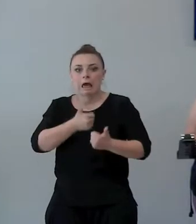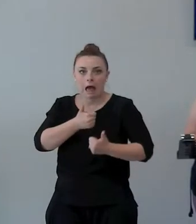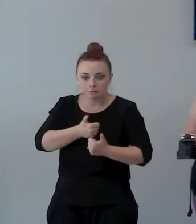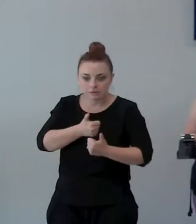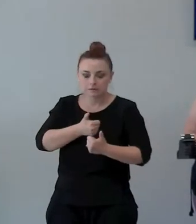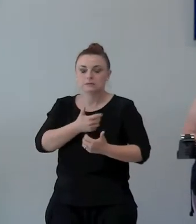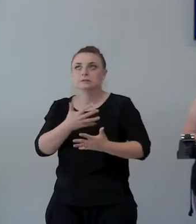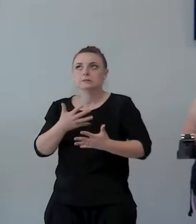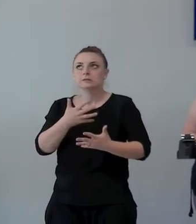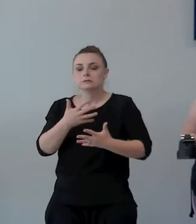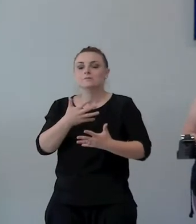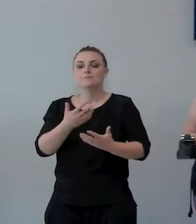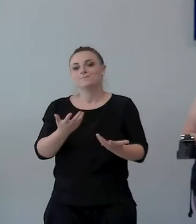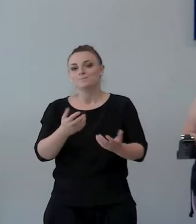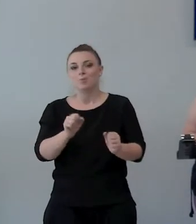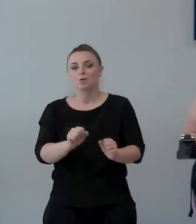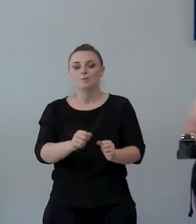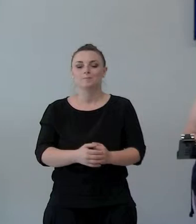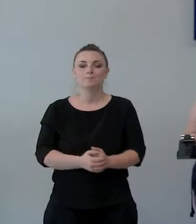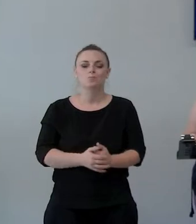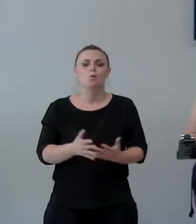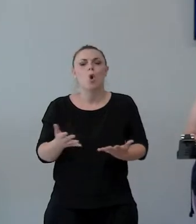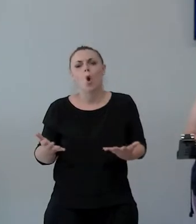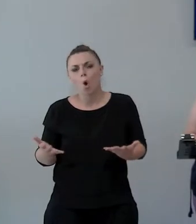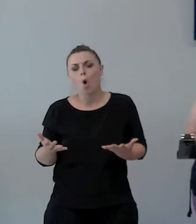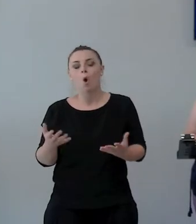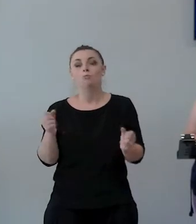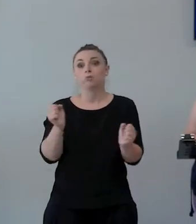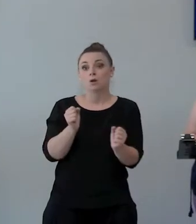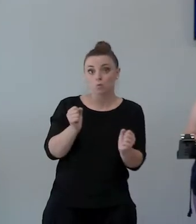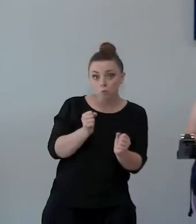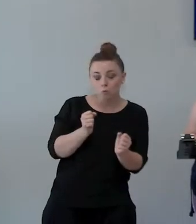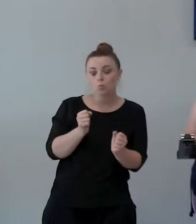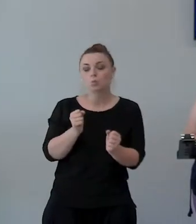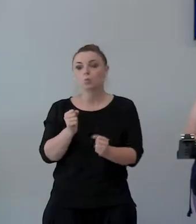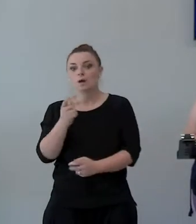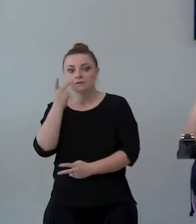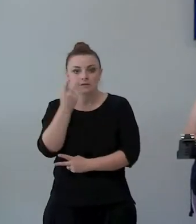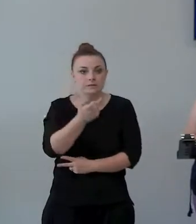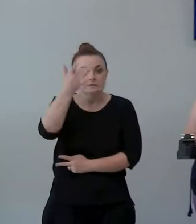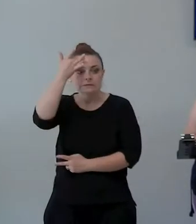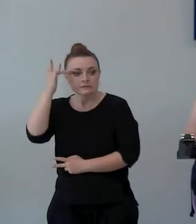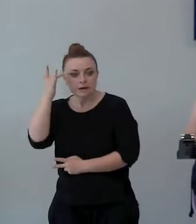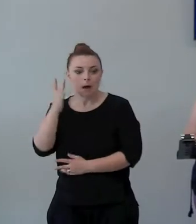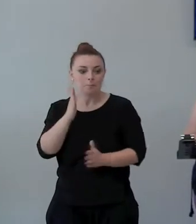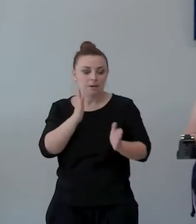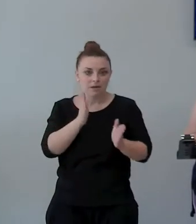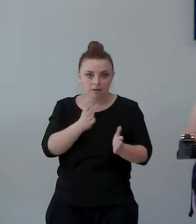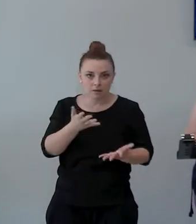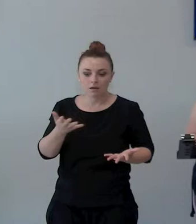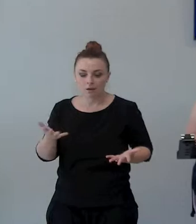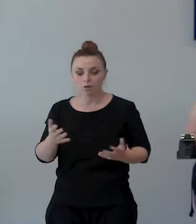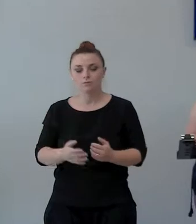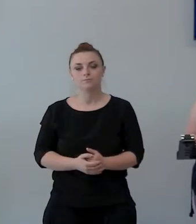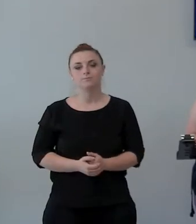take. Oppure c'è paura o pericolo. Or maybe it's because of fear.